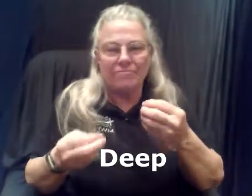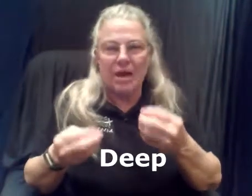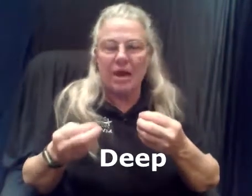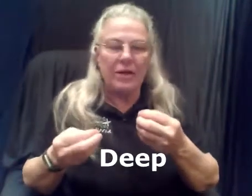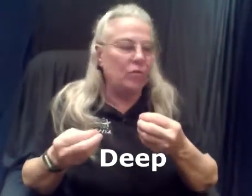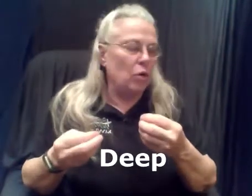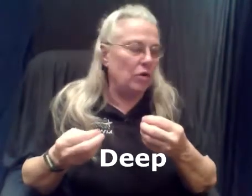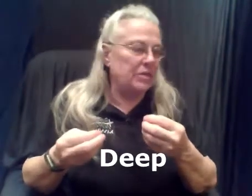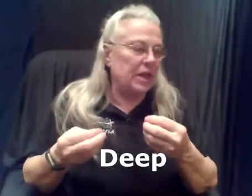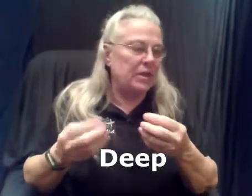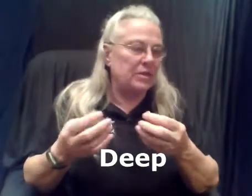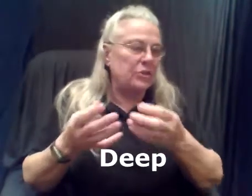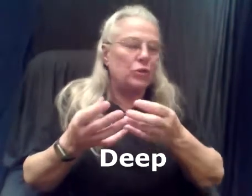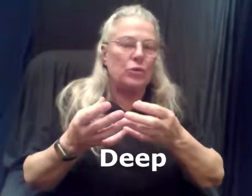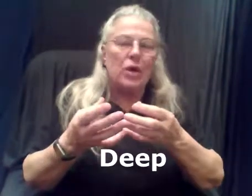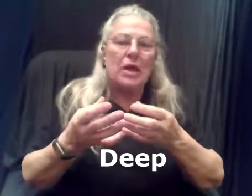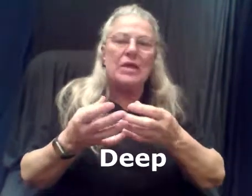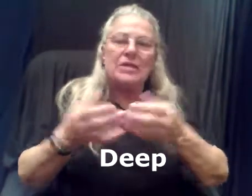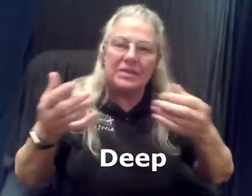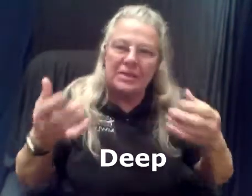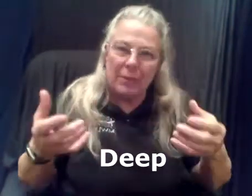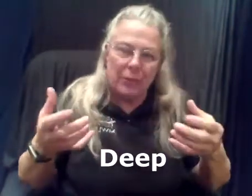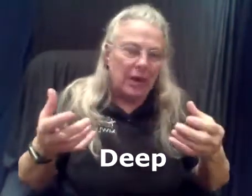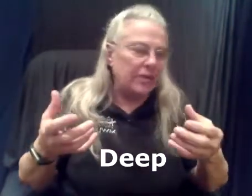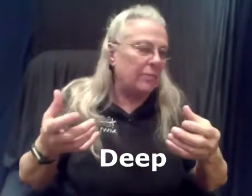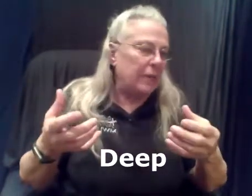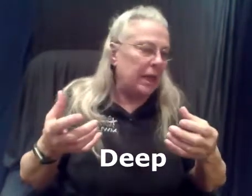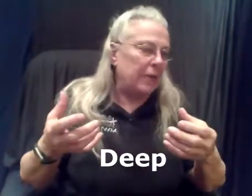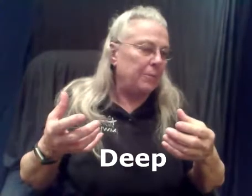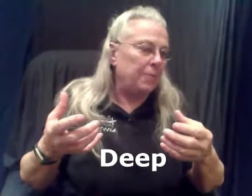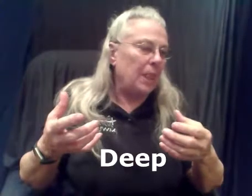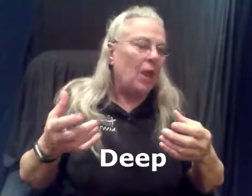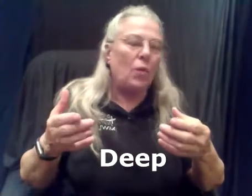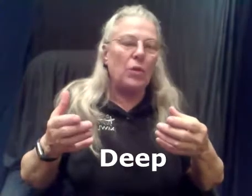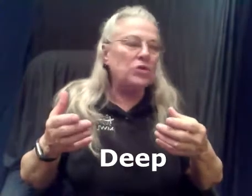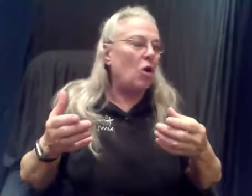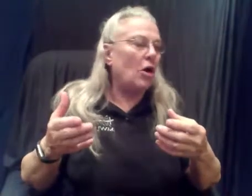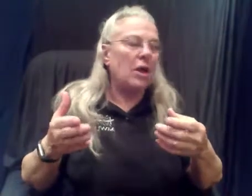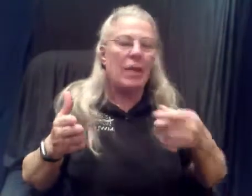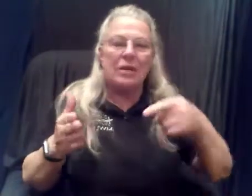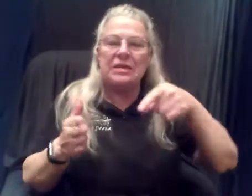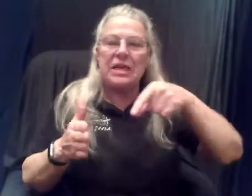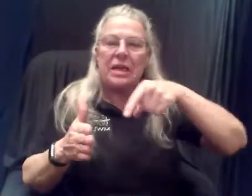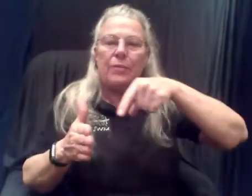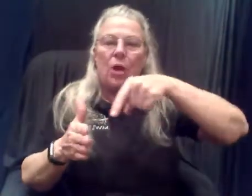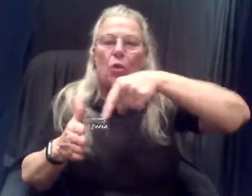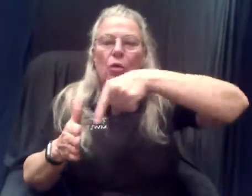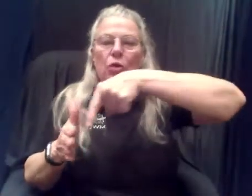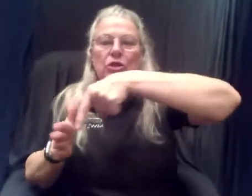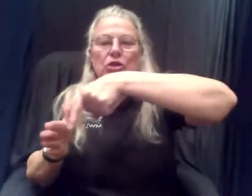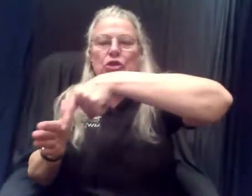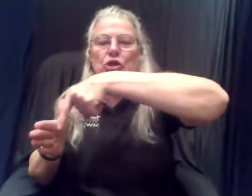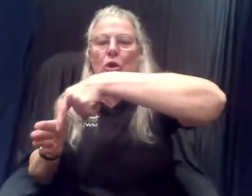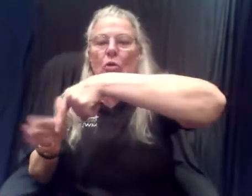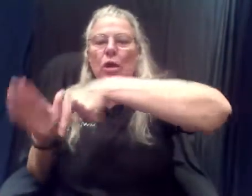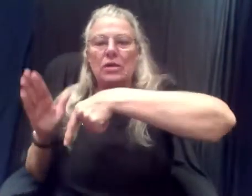kind of words, and to separate the meaning, when we talk about deep, we're going to show